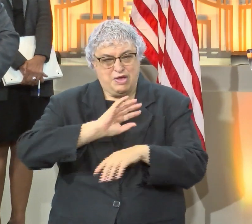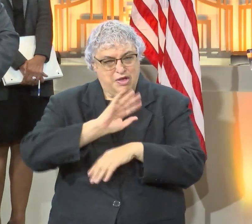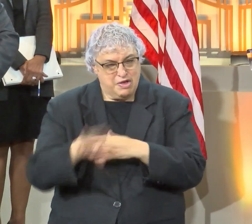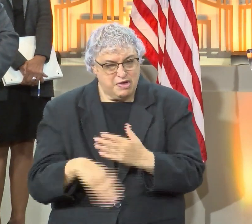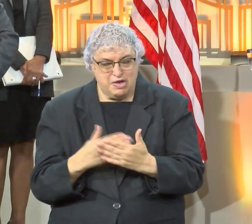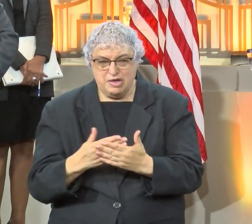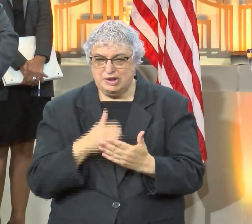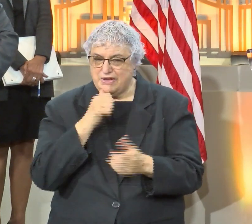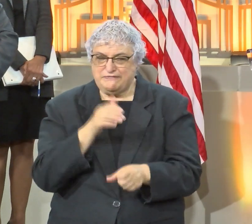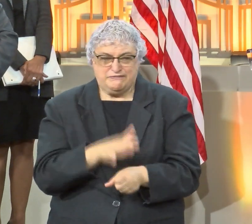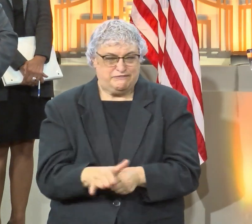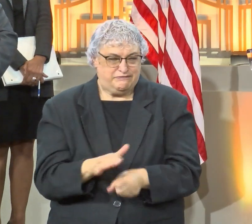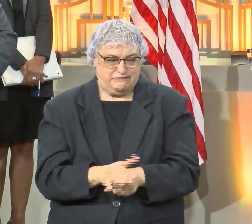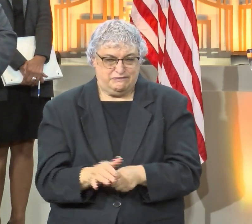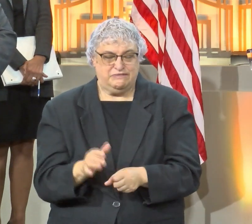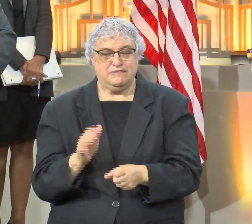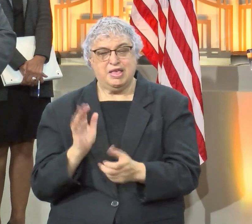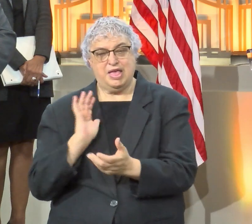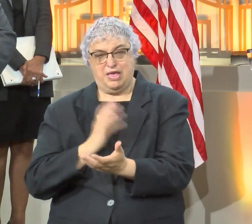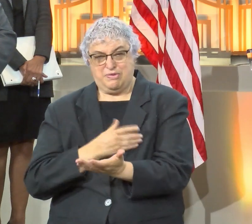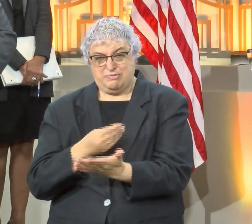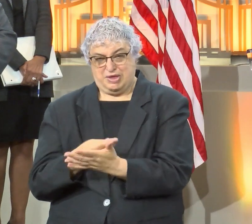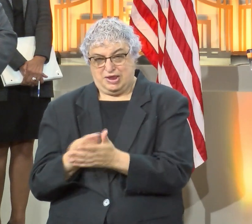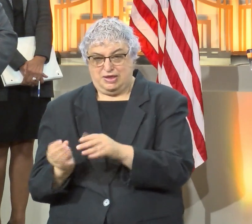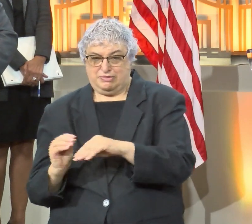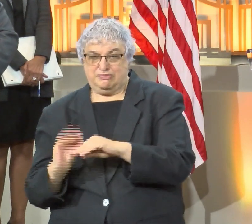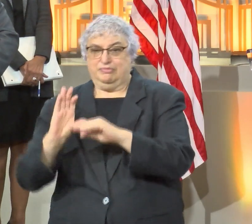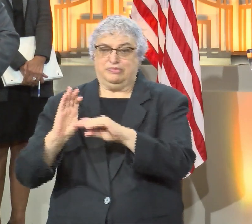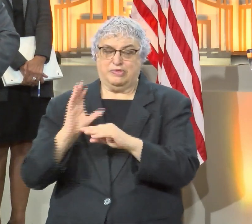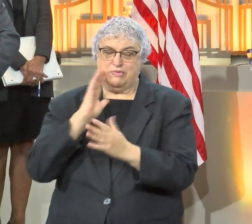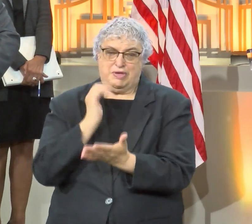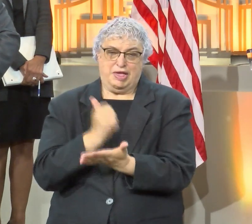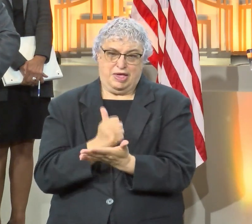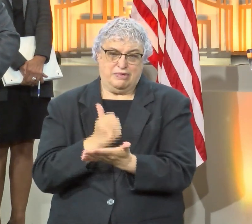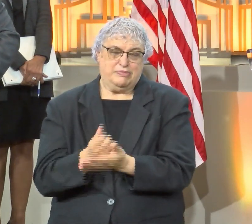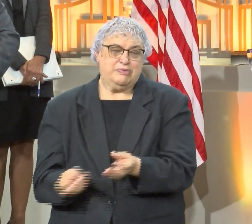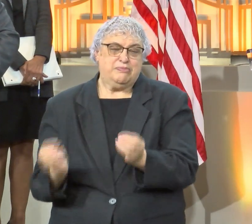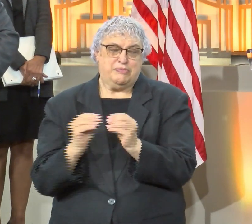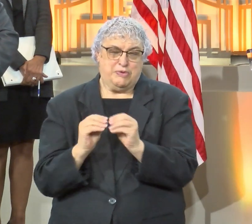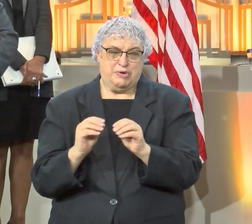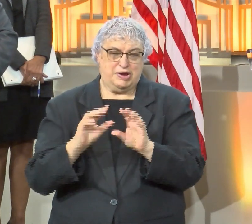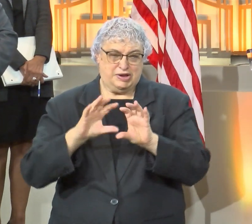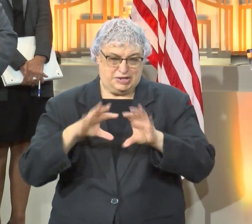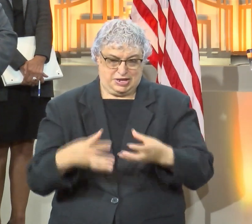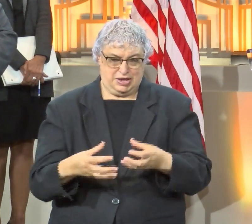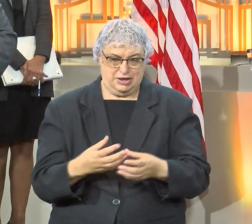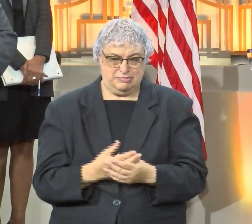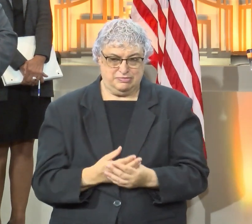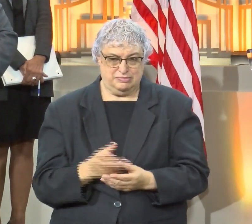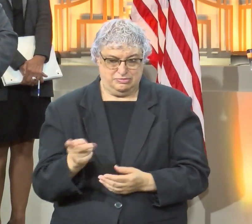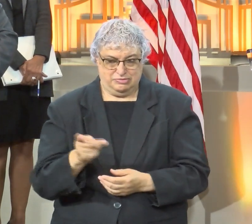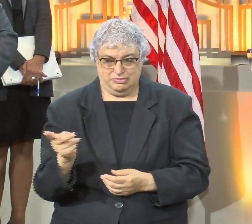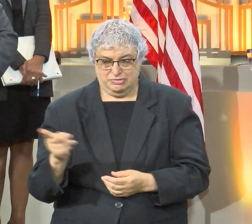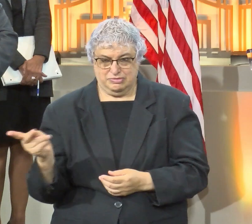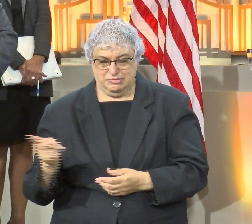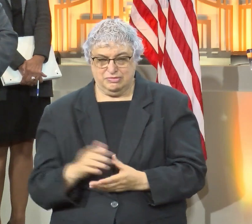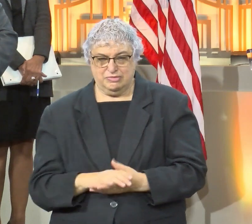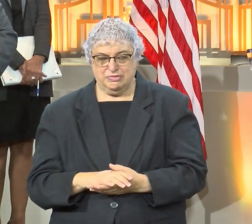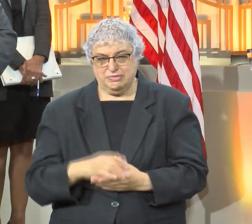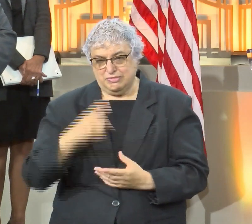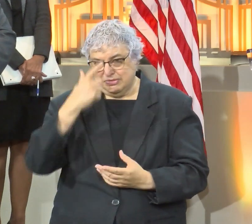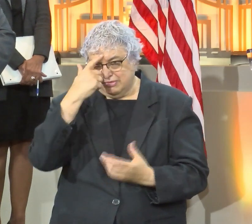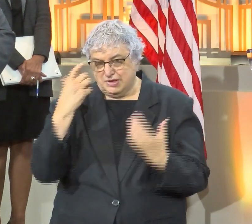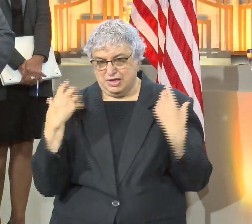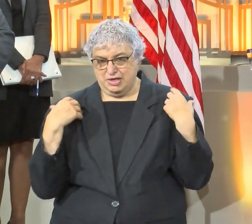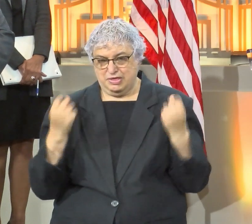calls. So this funding will greatly help. Since COVID, we have seen an increase in our mental health related calls. We've